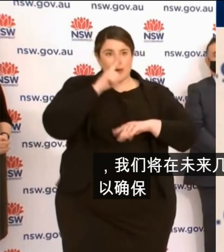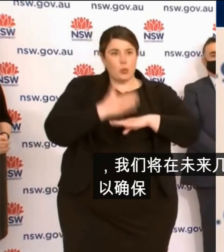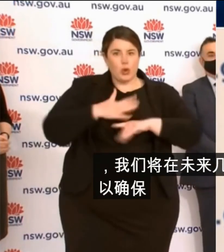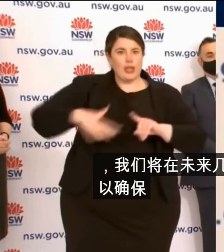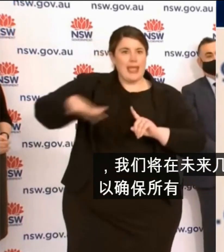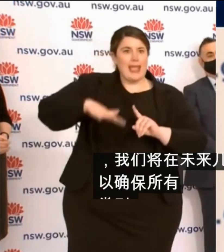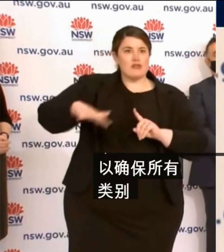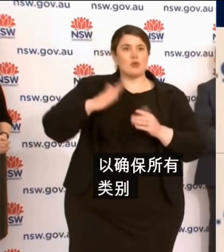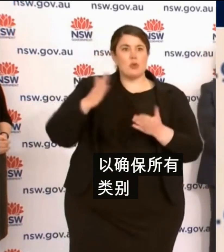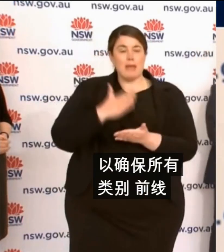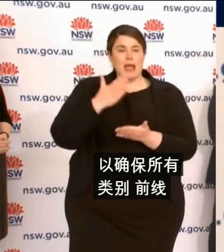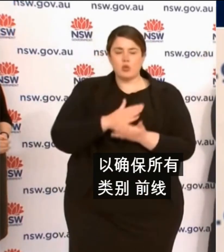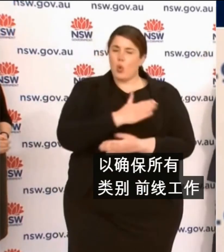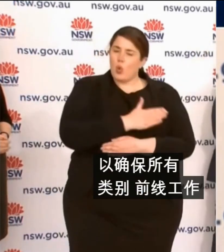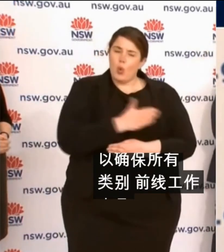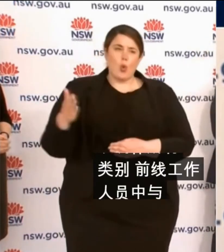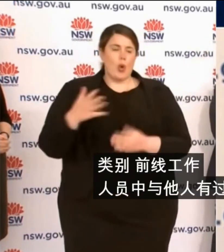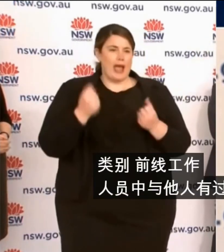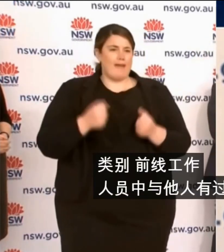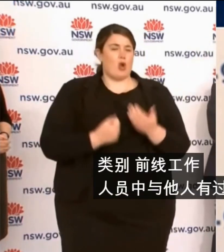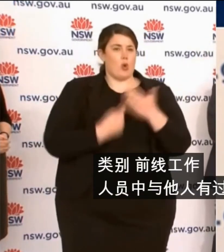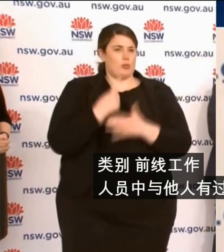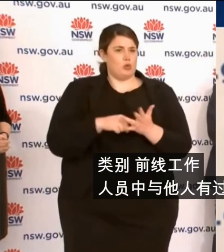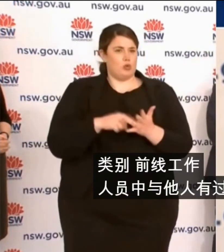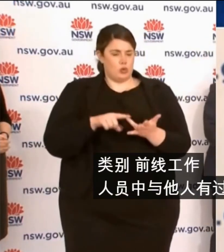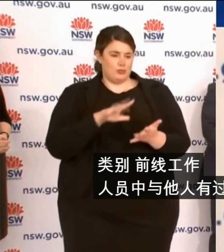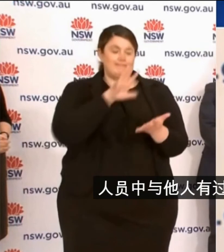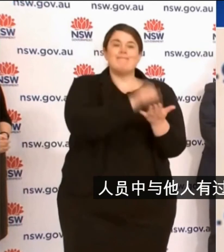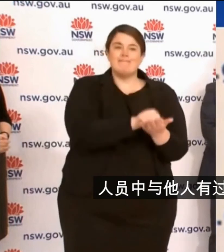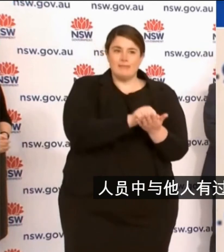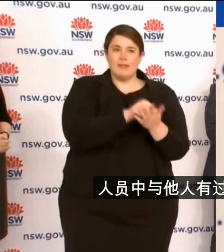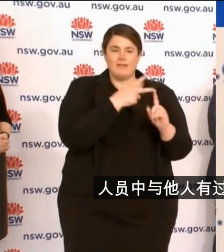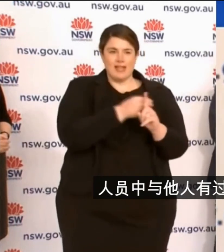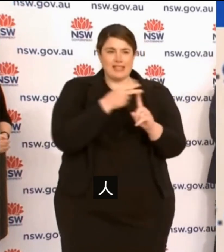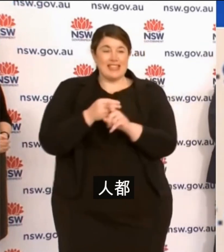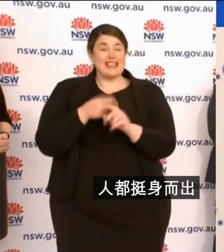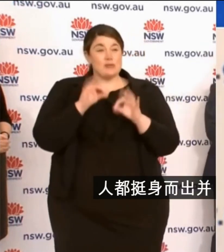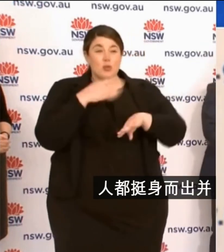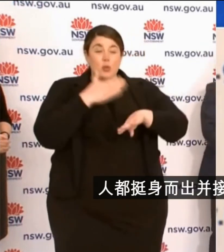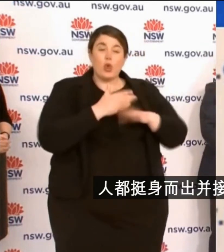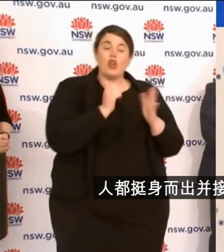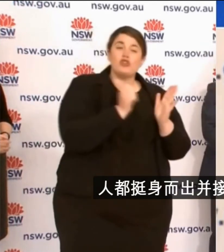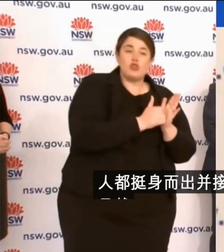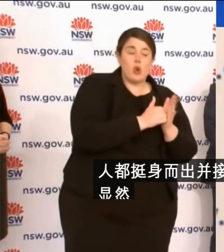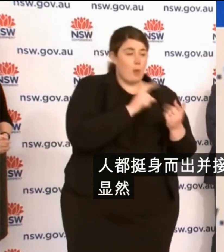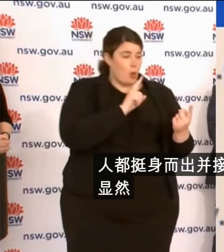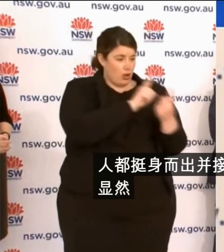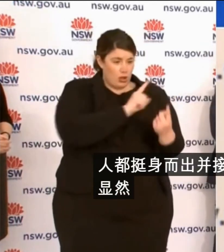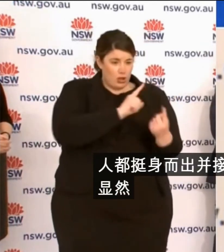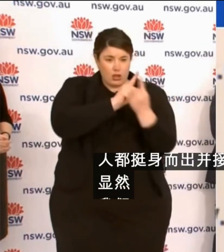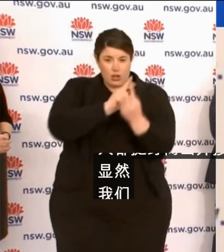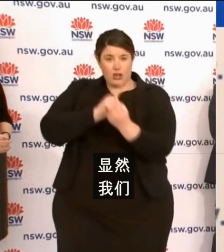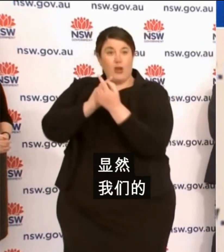days to make sure that all categories of frontline workers, everybody who has contact with others, comes forward and gets vaccinated. And